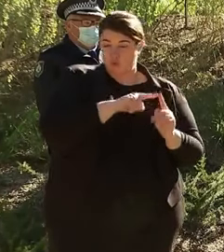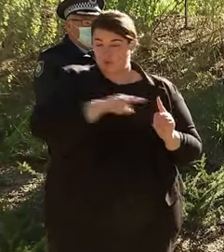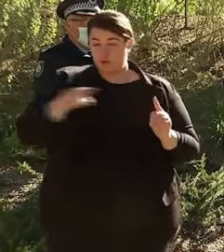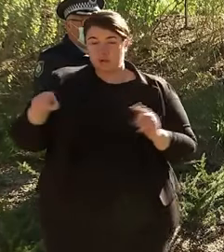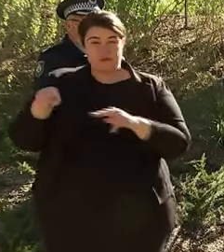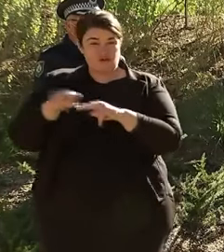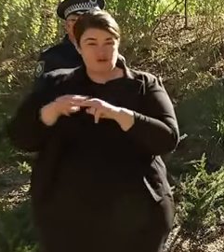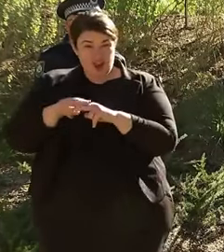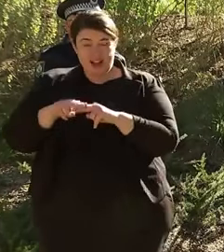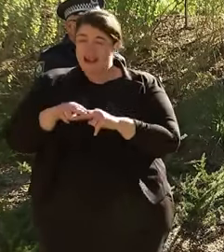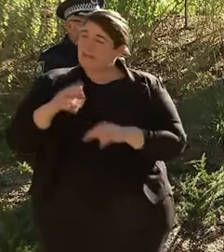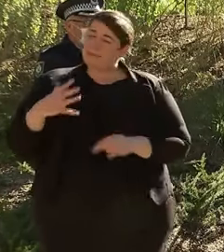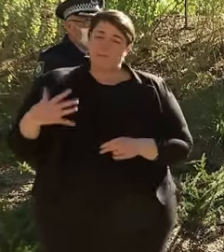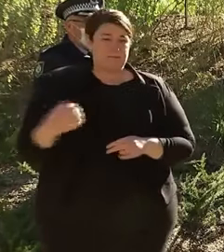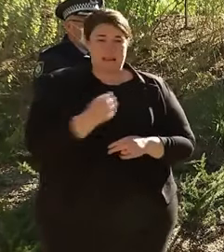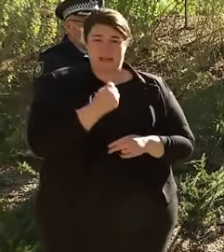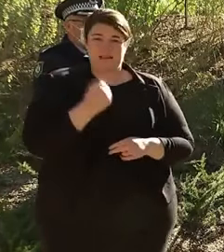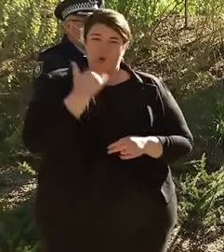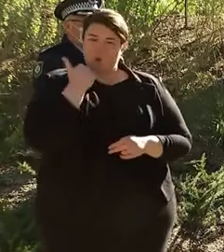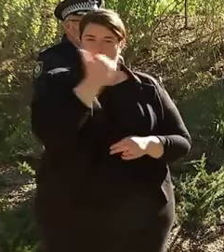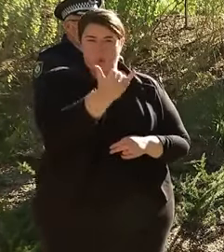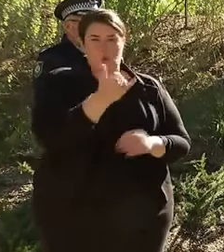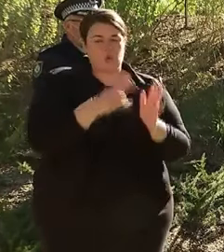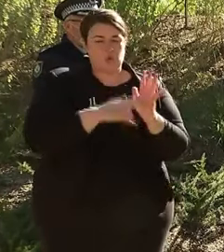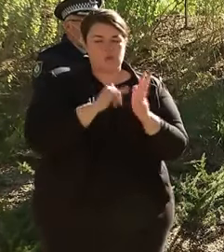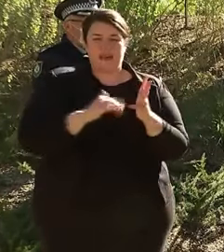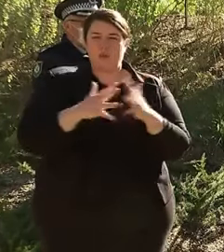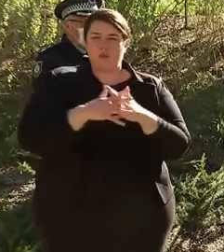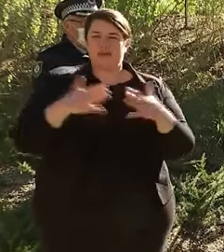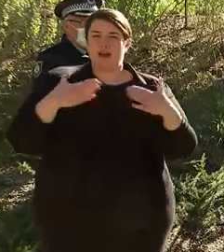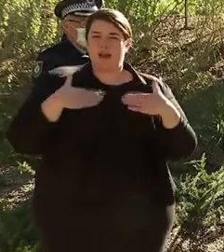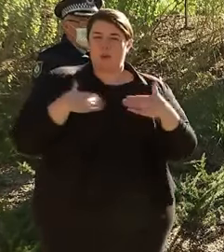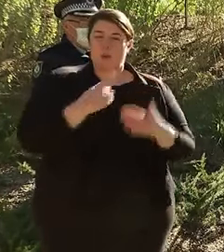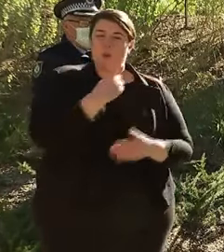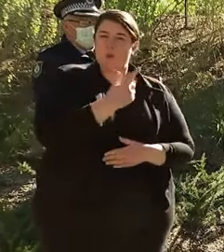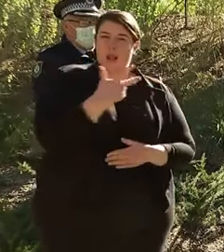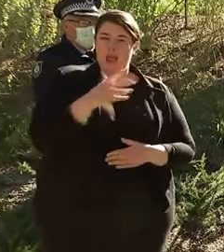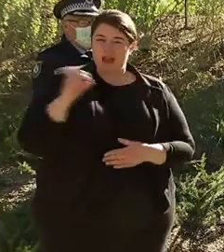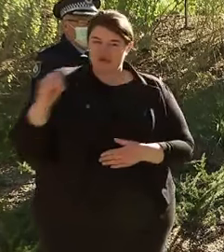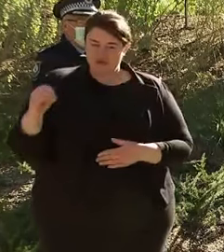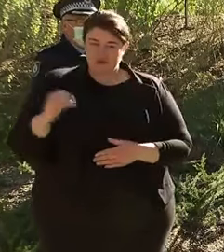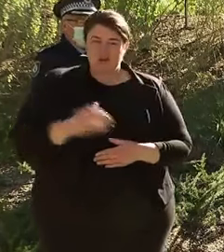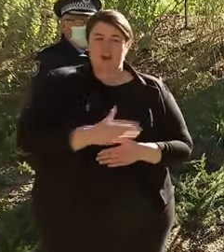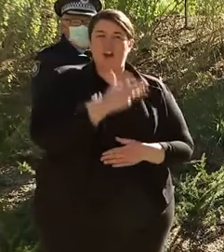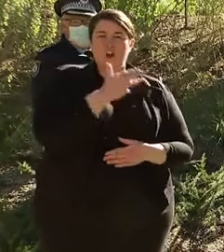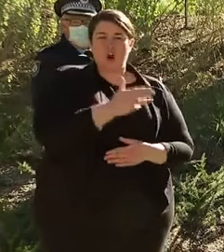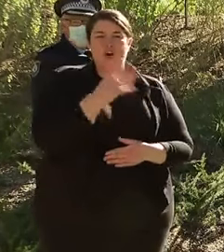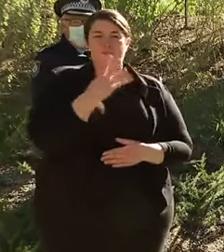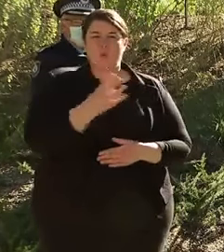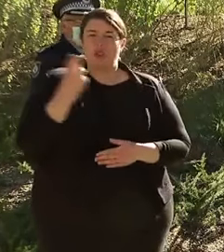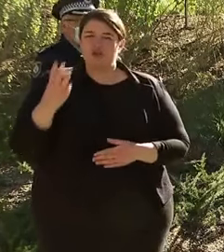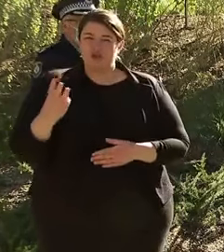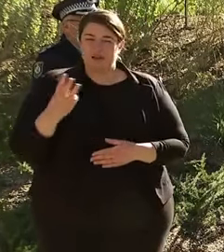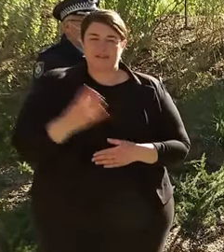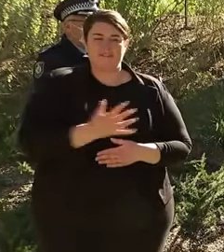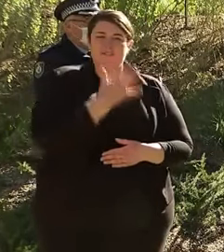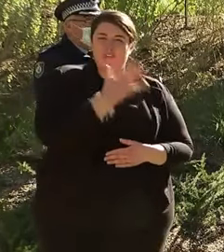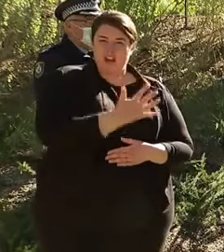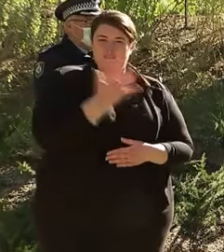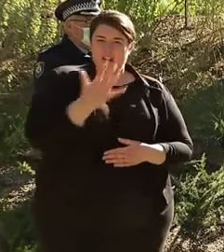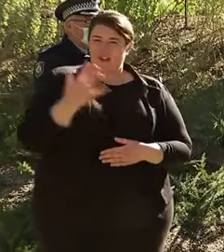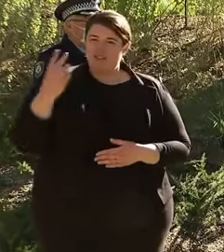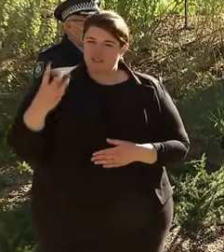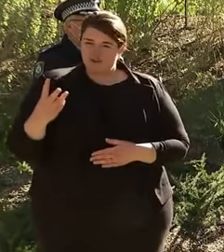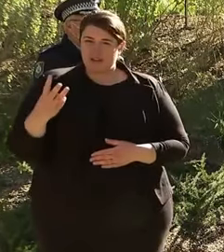of June must immediately call New South Wales Health on 1800 943